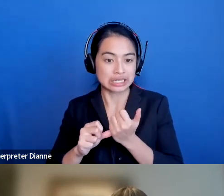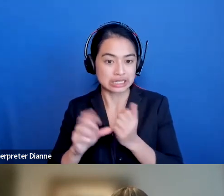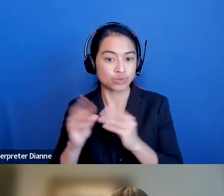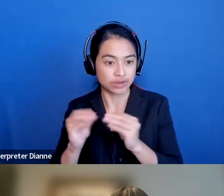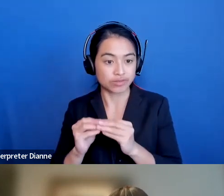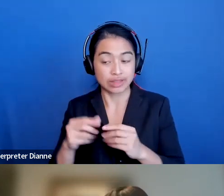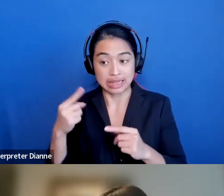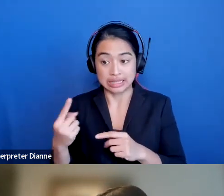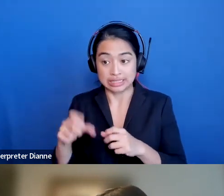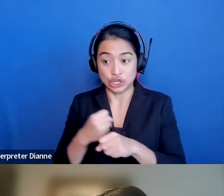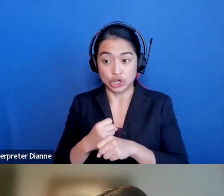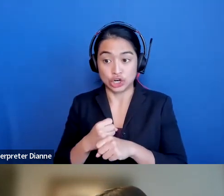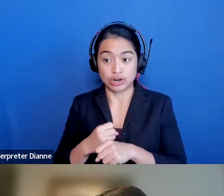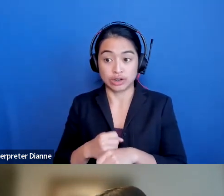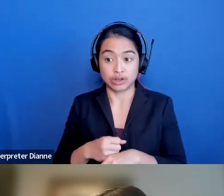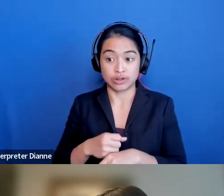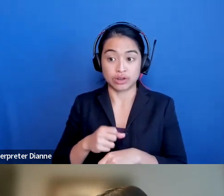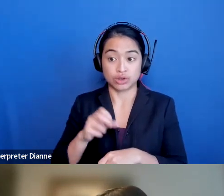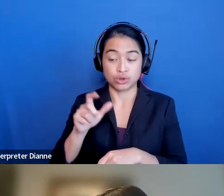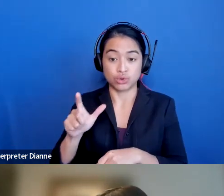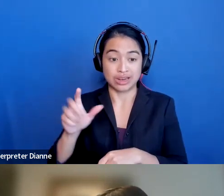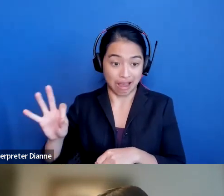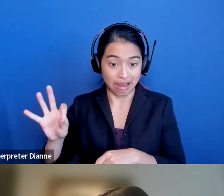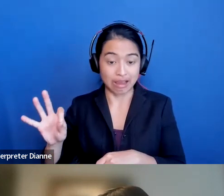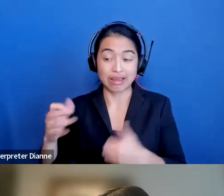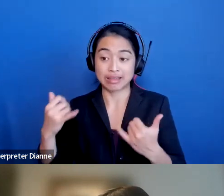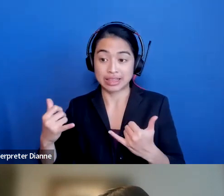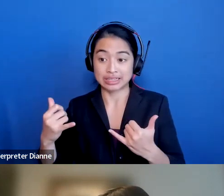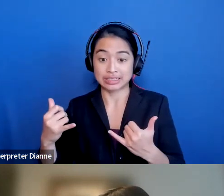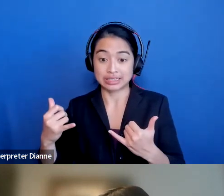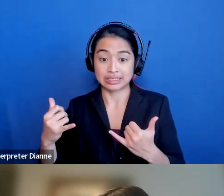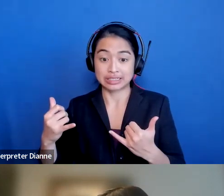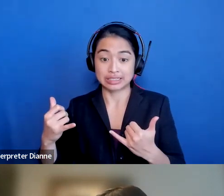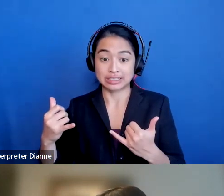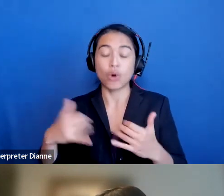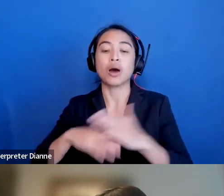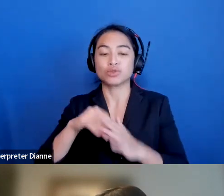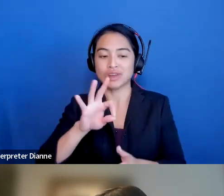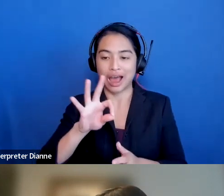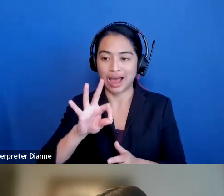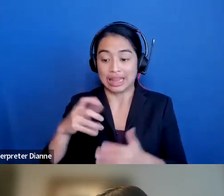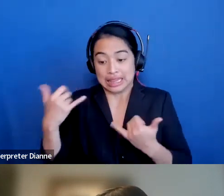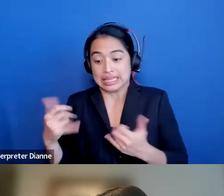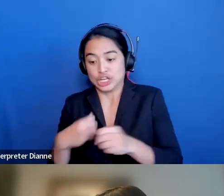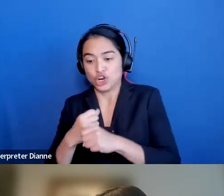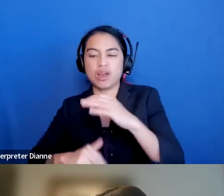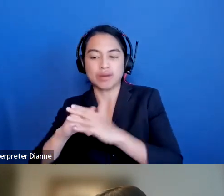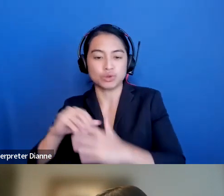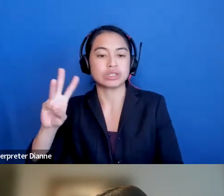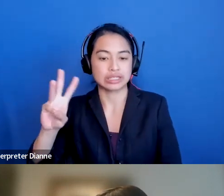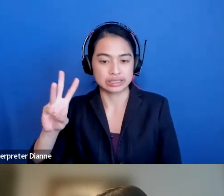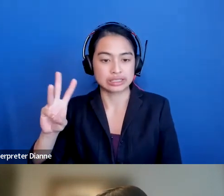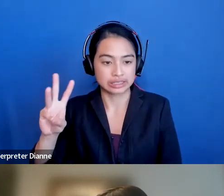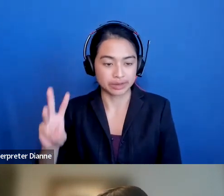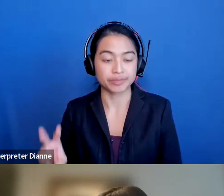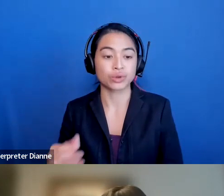we produced up to 9, and this coming year, we have up to 6. There are quite a bit of